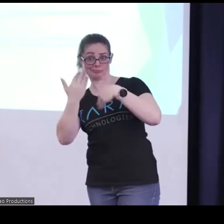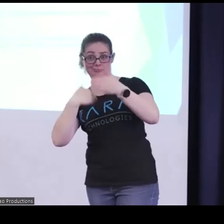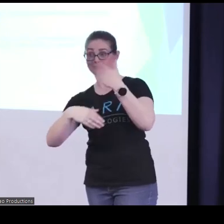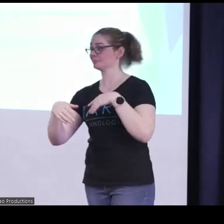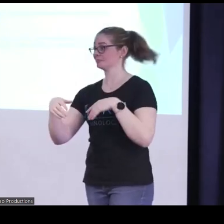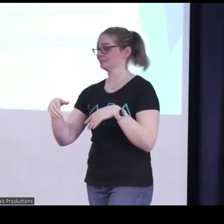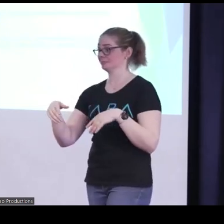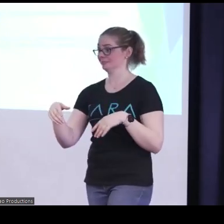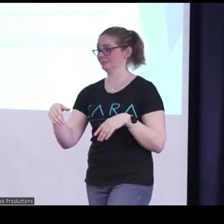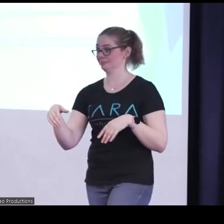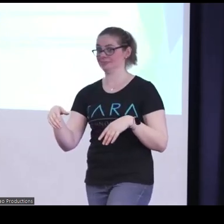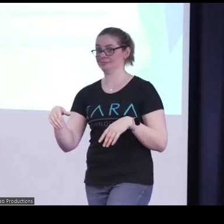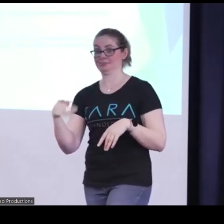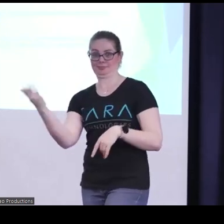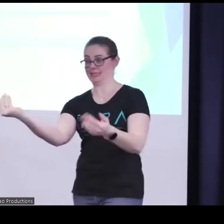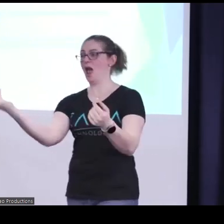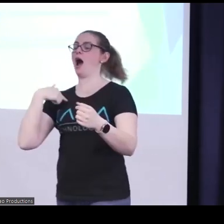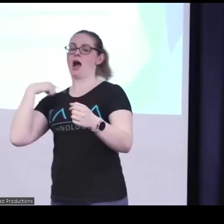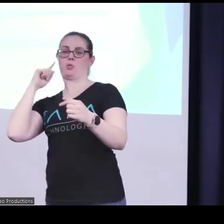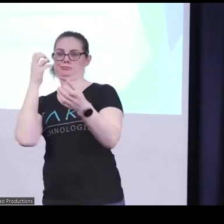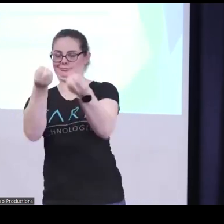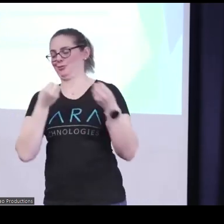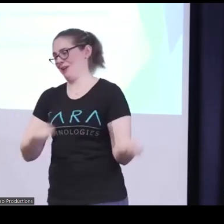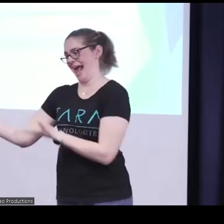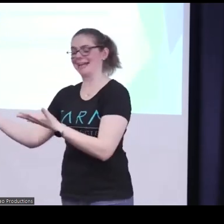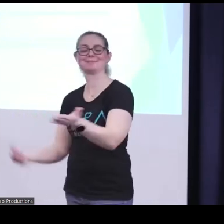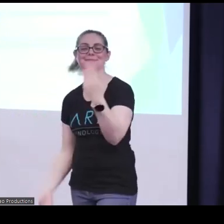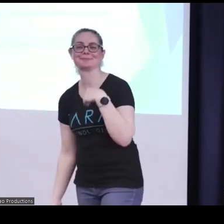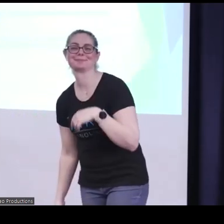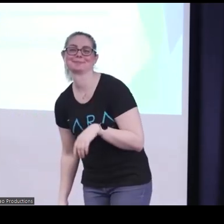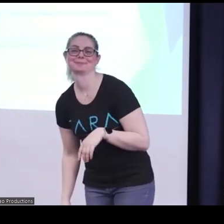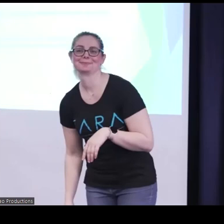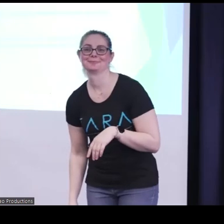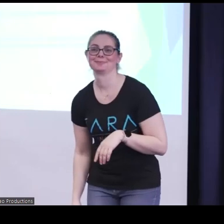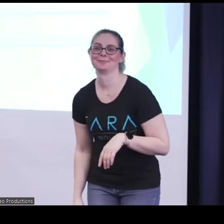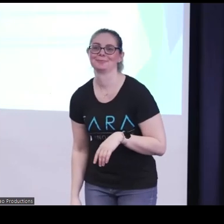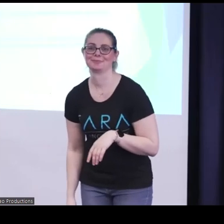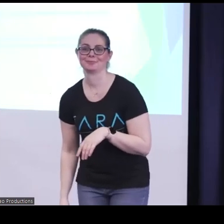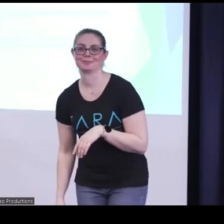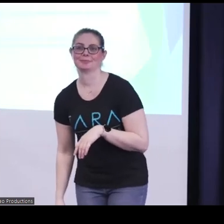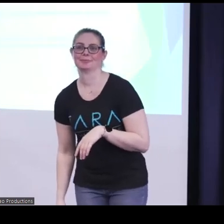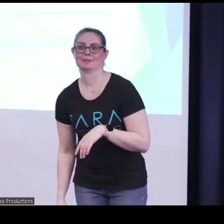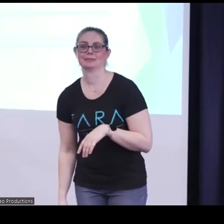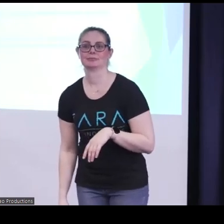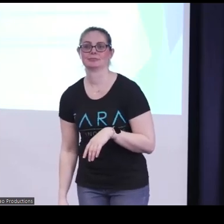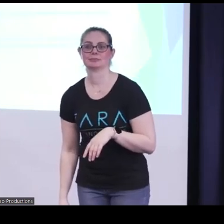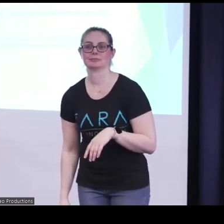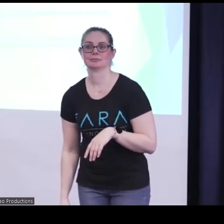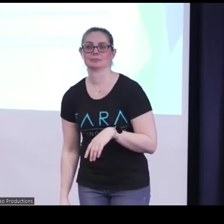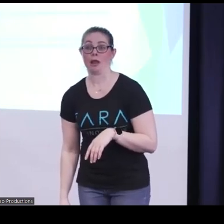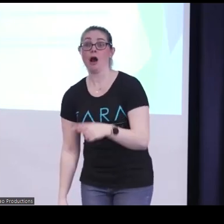another question there from the Zoom call? So if that comes to me, I'll be able to re-sign it.